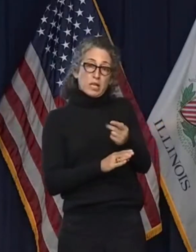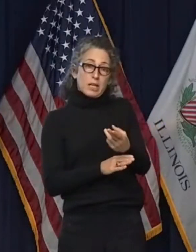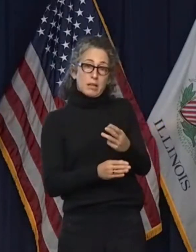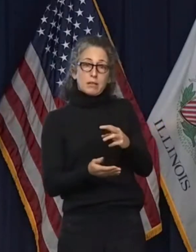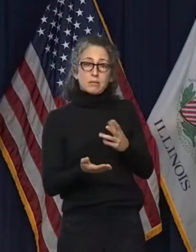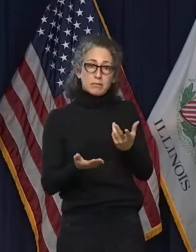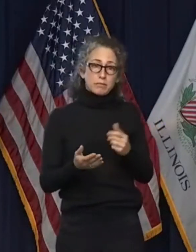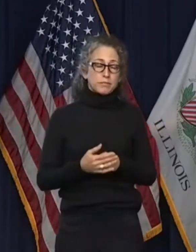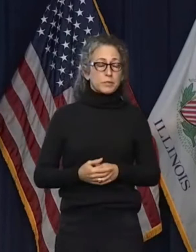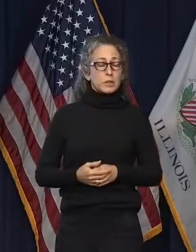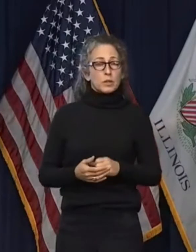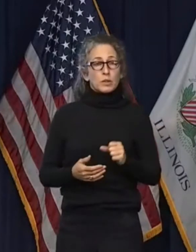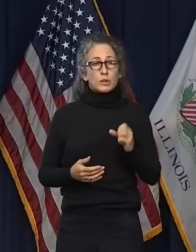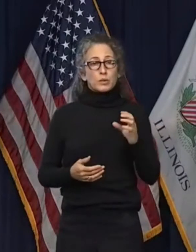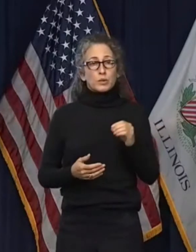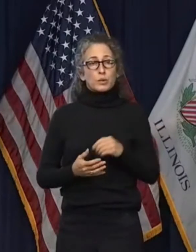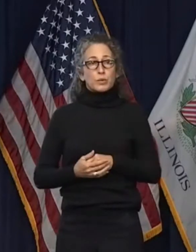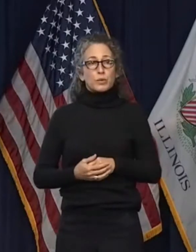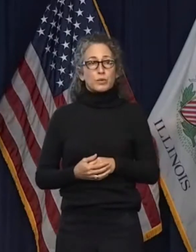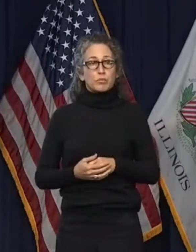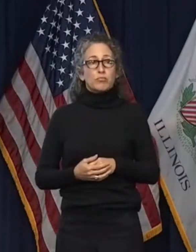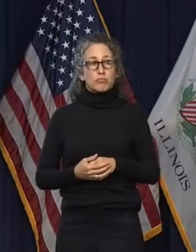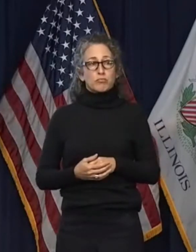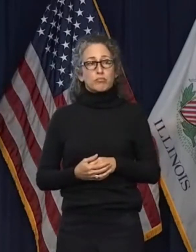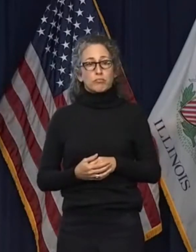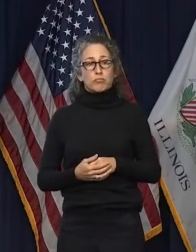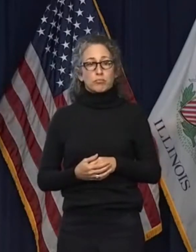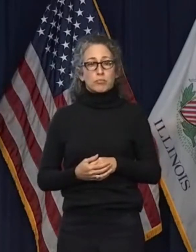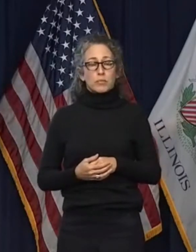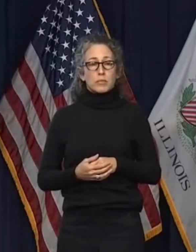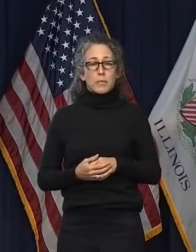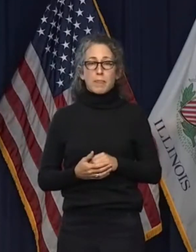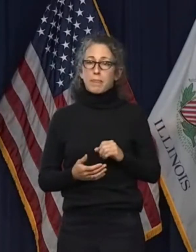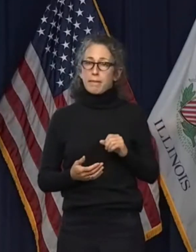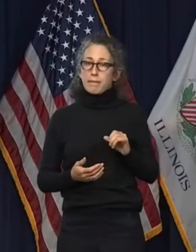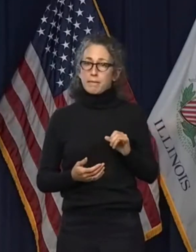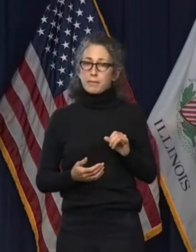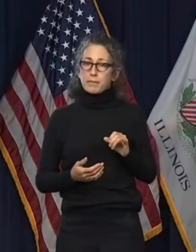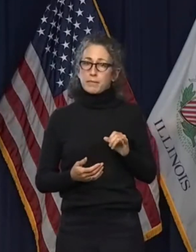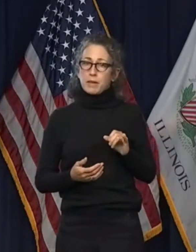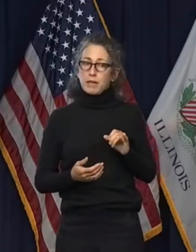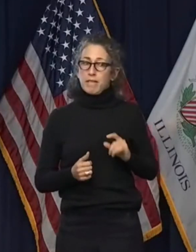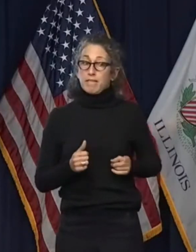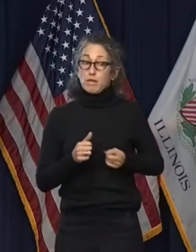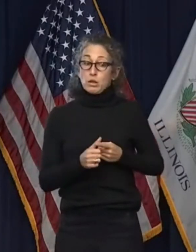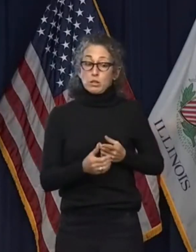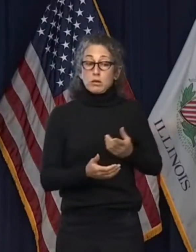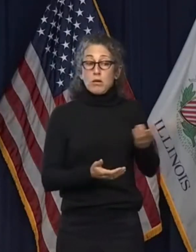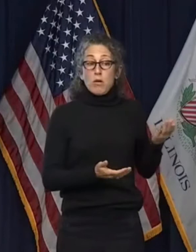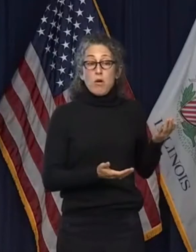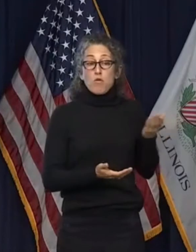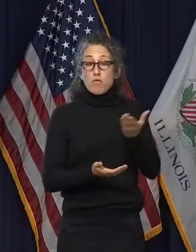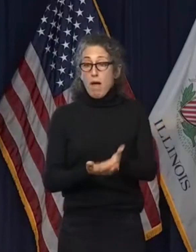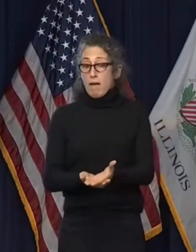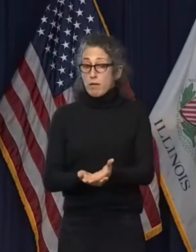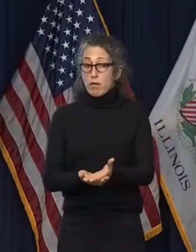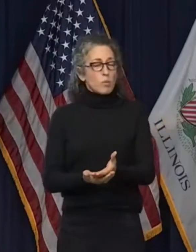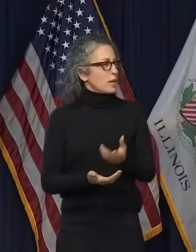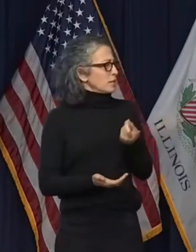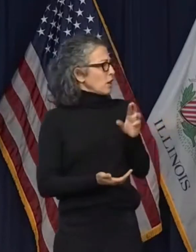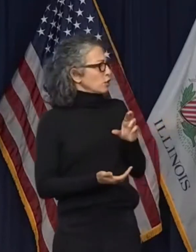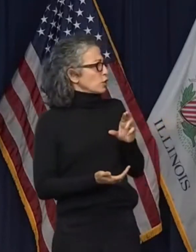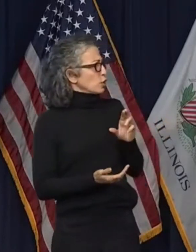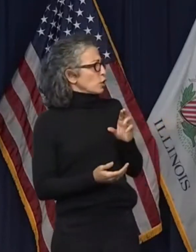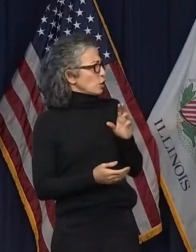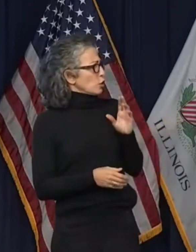that period I just talked about. So that's what I know about the first arrivals. Doctor, you've been on the phone